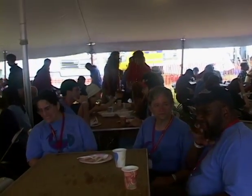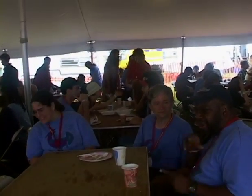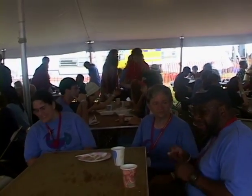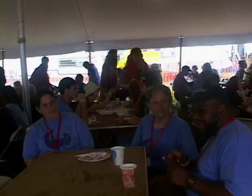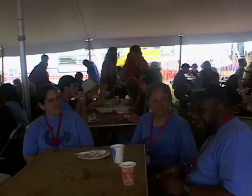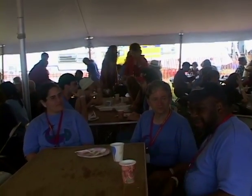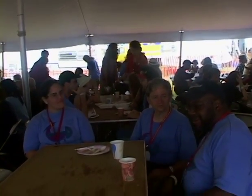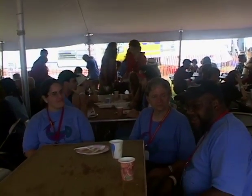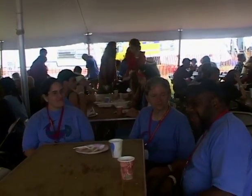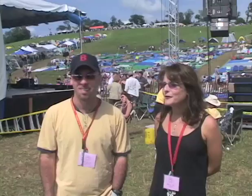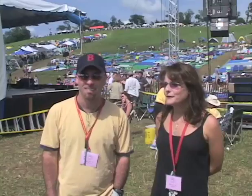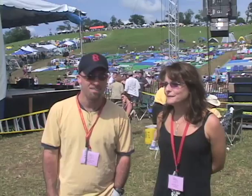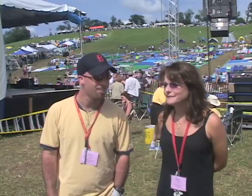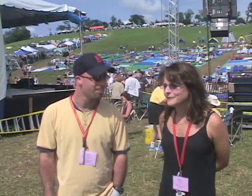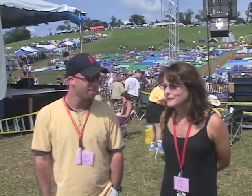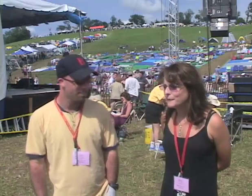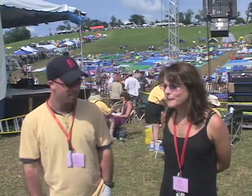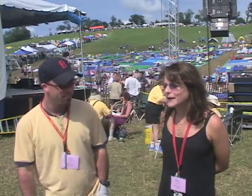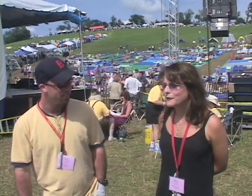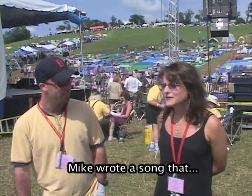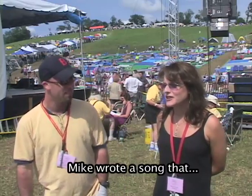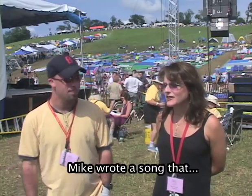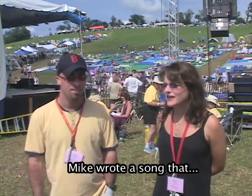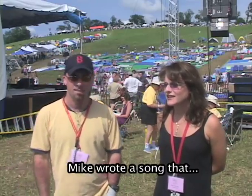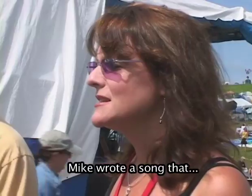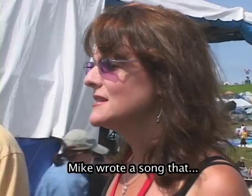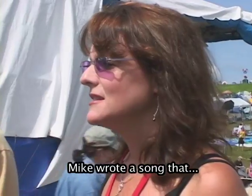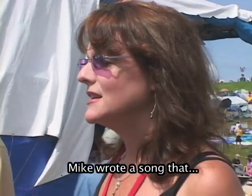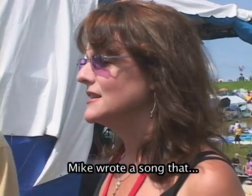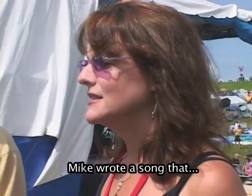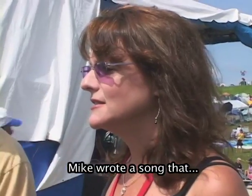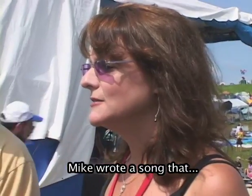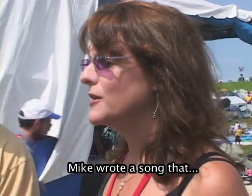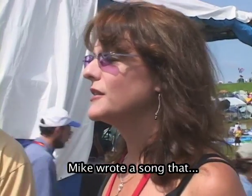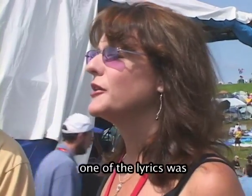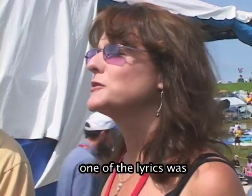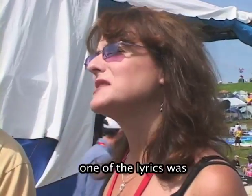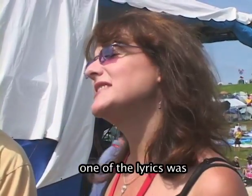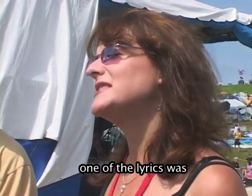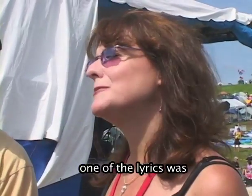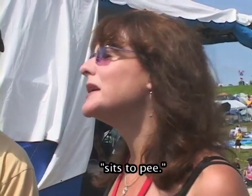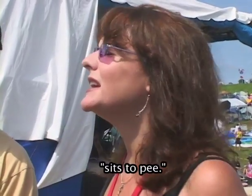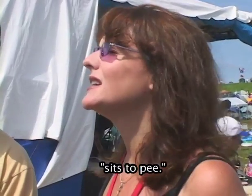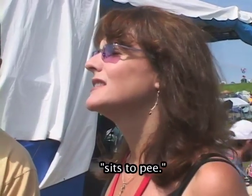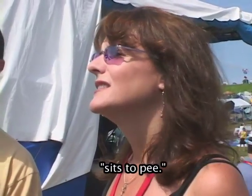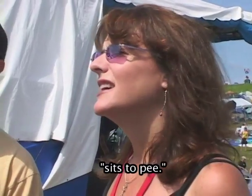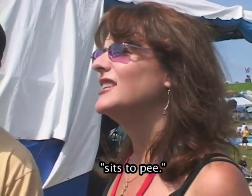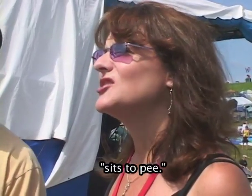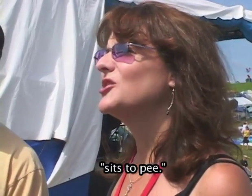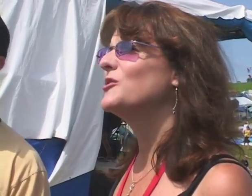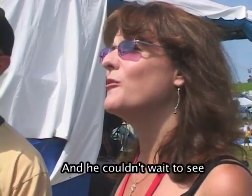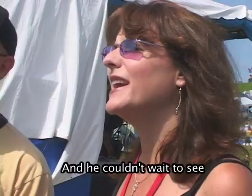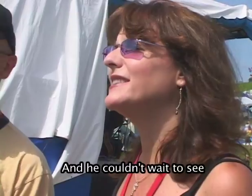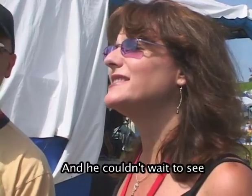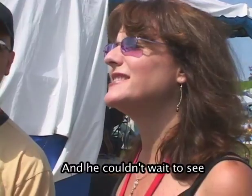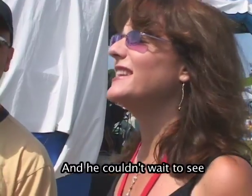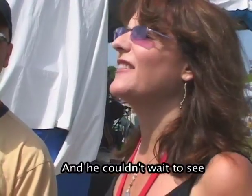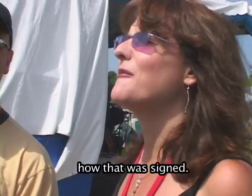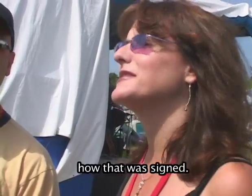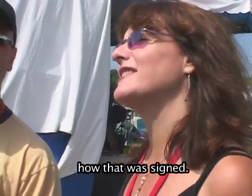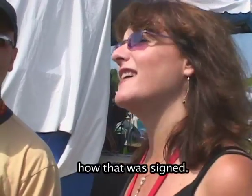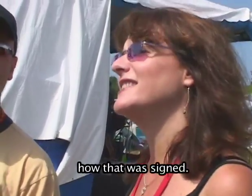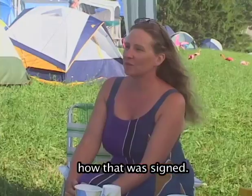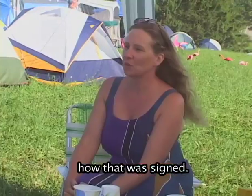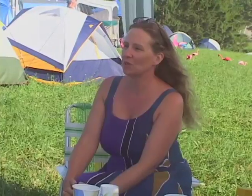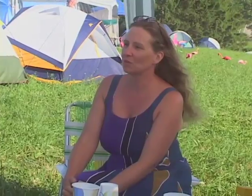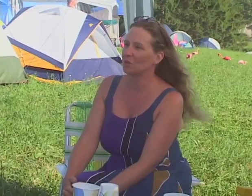love to see how to sign dirty words. Mike wrote a song that one of the lyrics was sits to pee. And he just couldn't wait to see how